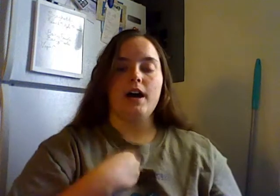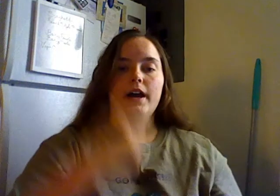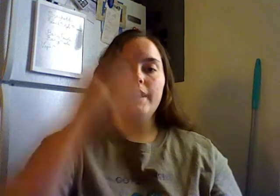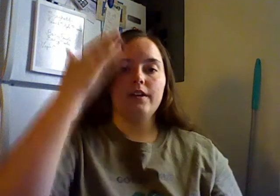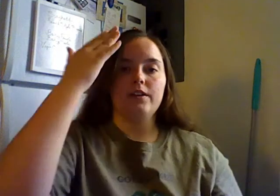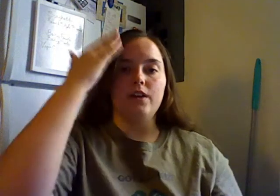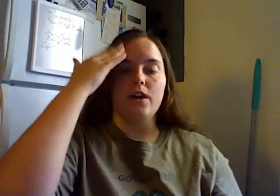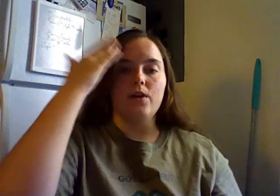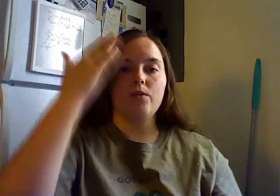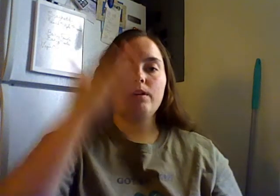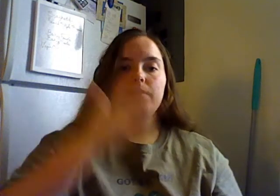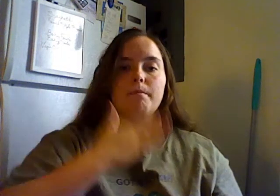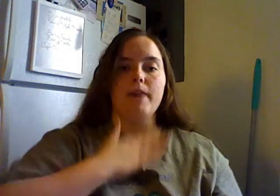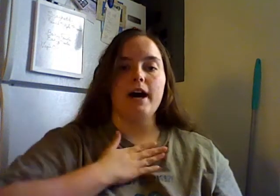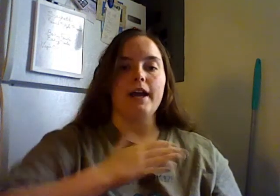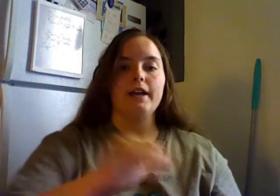I know my